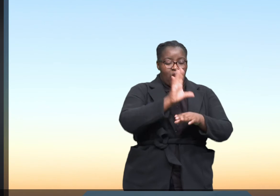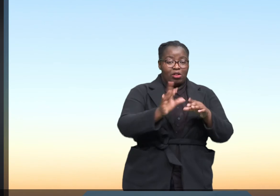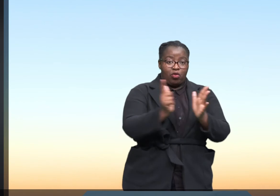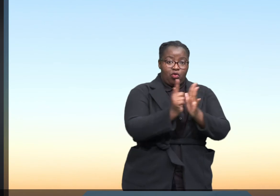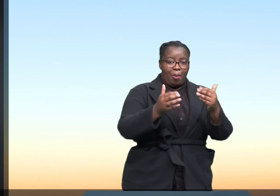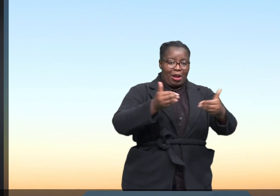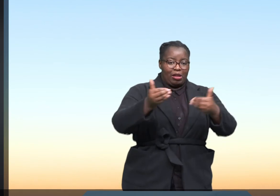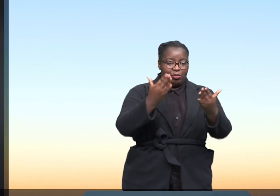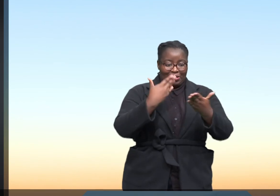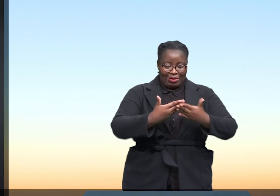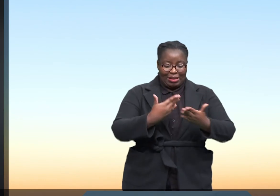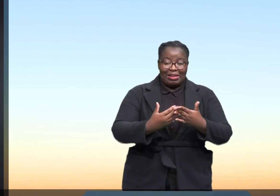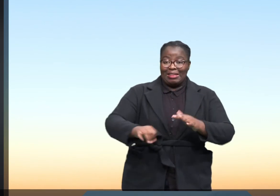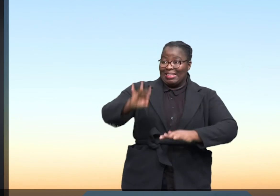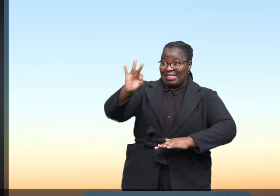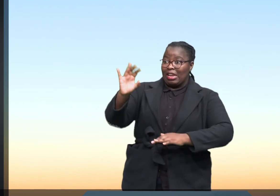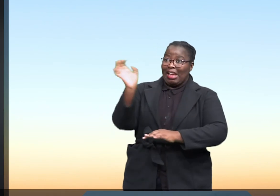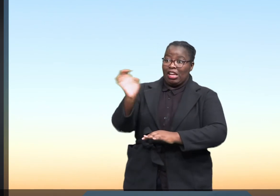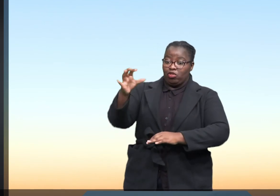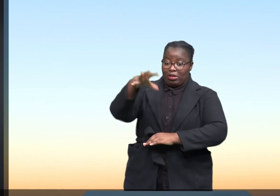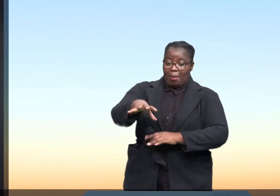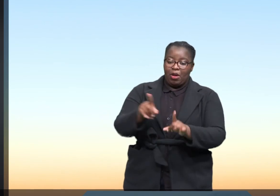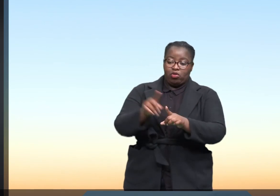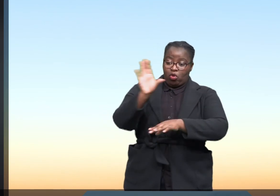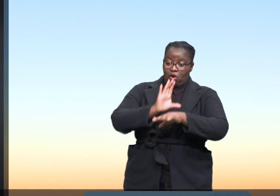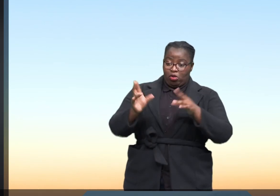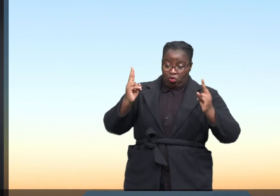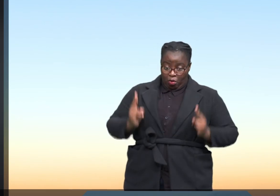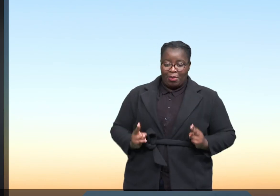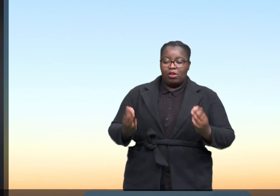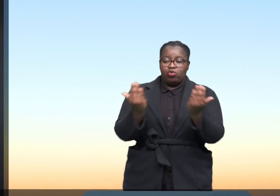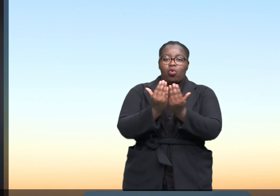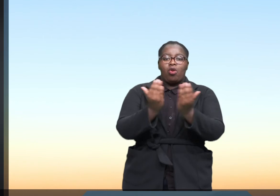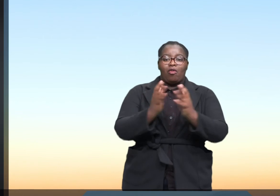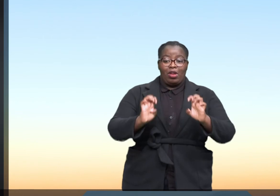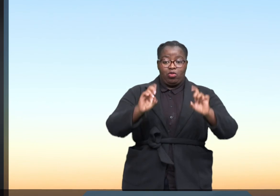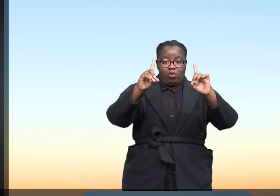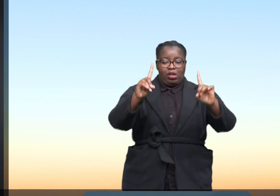Studies. And 3 are based on the Aged campus in the College of Humanities School of